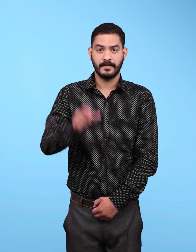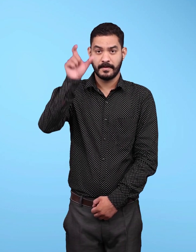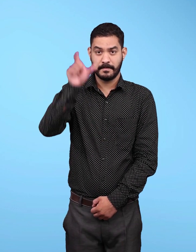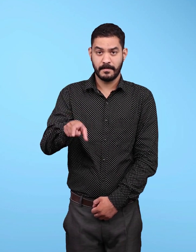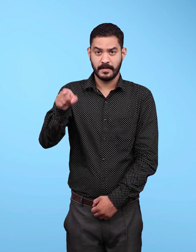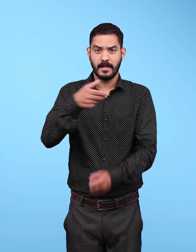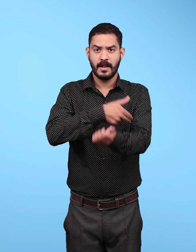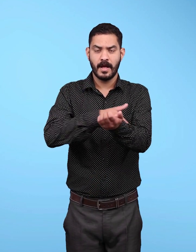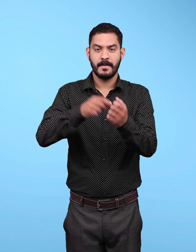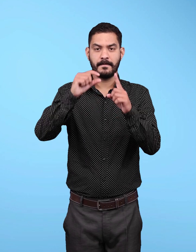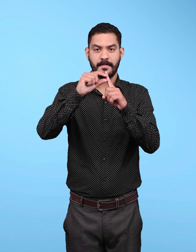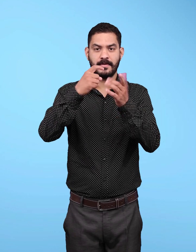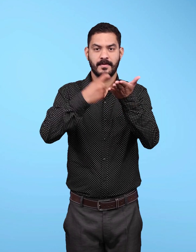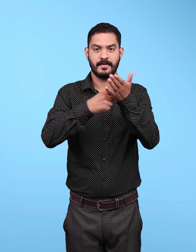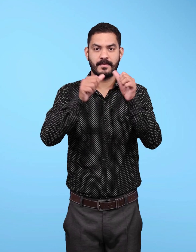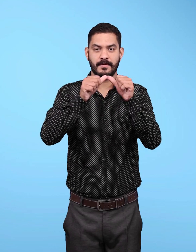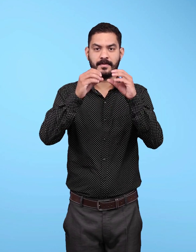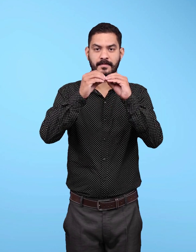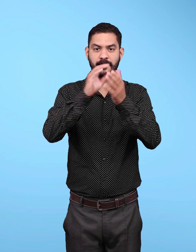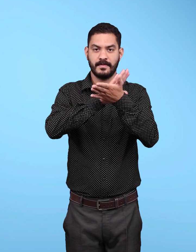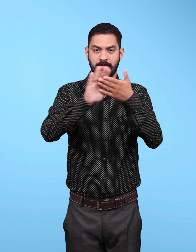Prabhakar at blacksmith's shop.